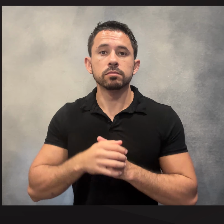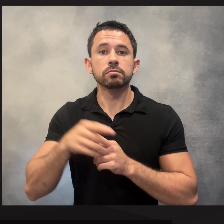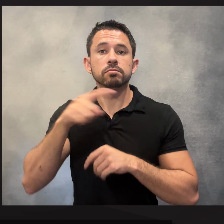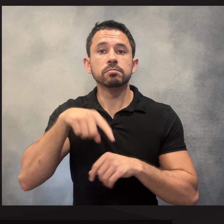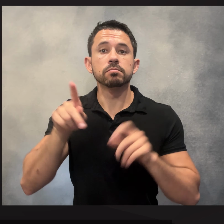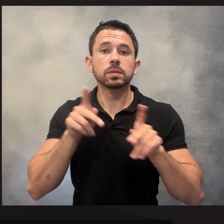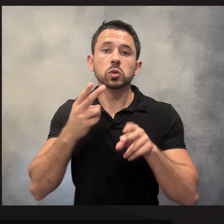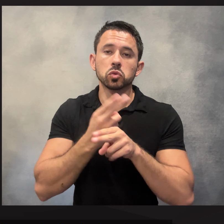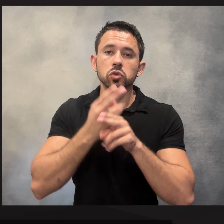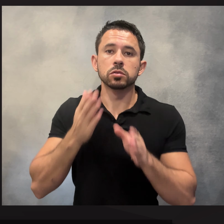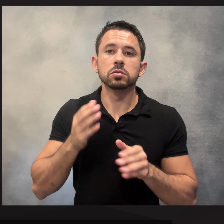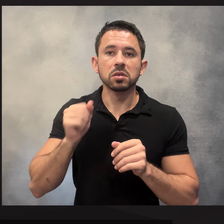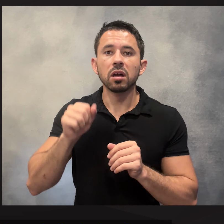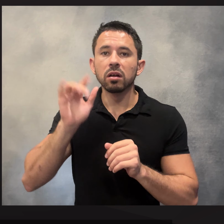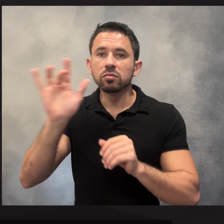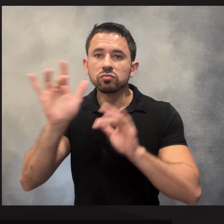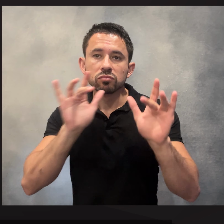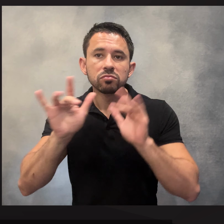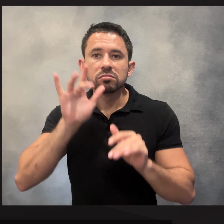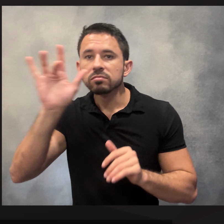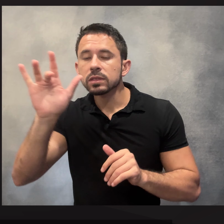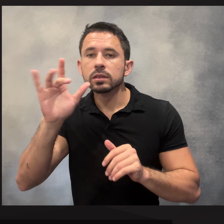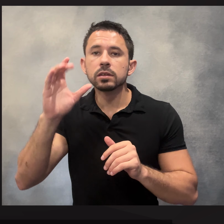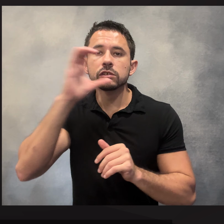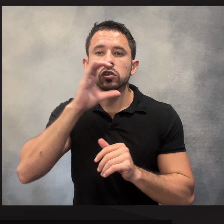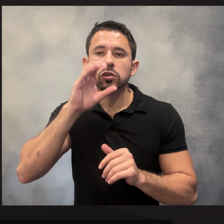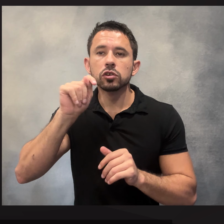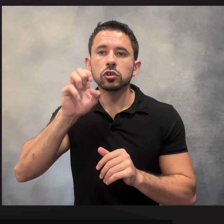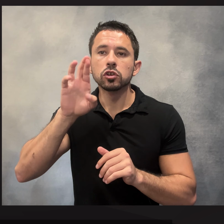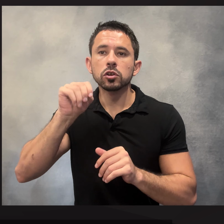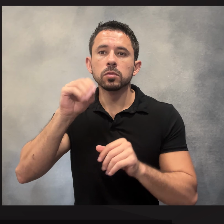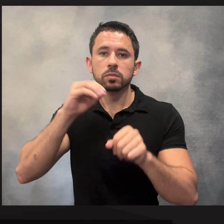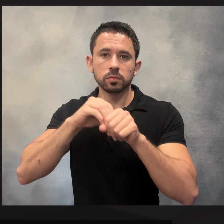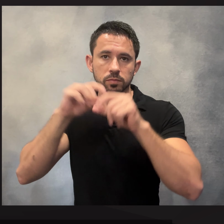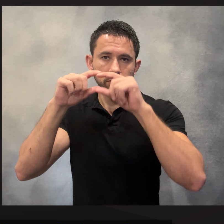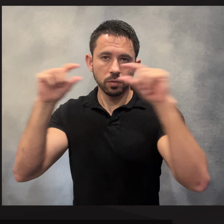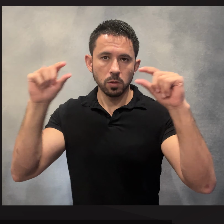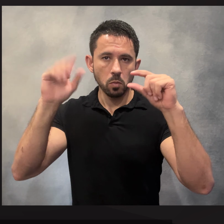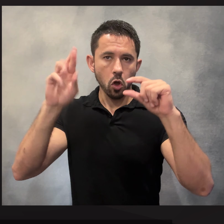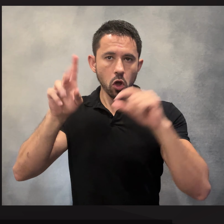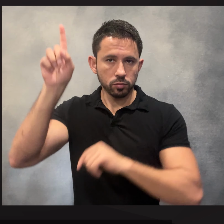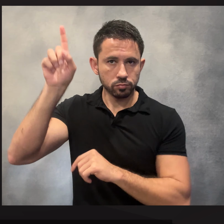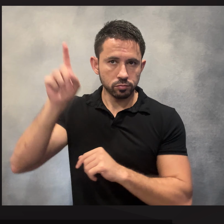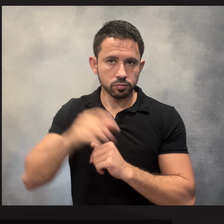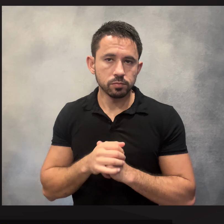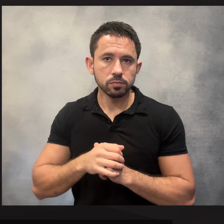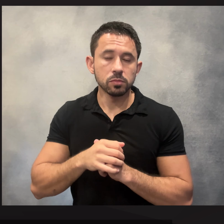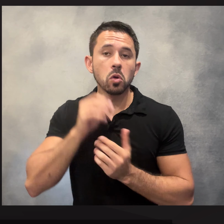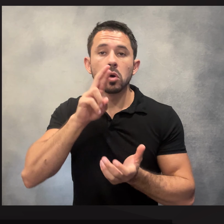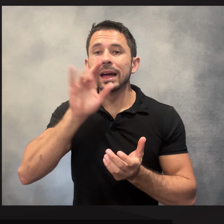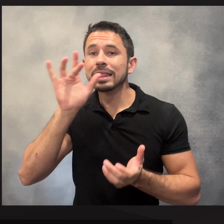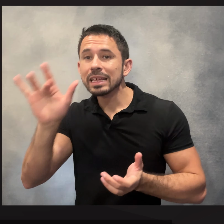Users can enter search terms in the lookup bar or by clicking Data in the top navigation.